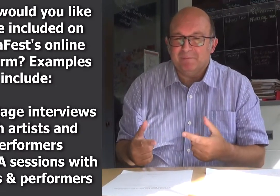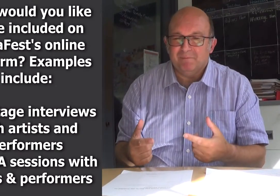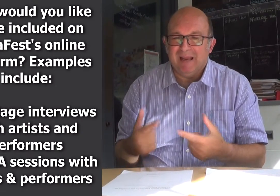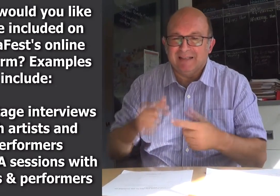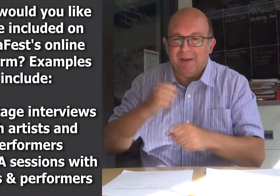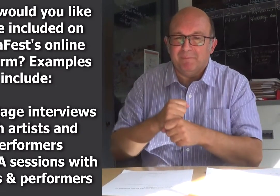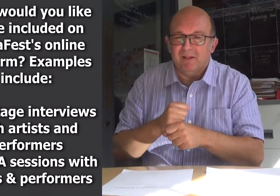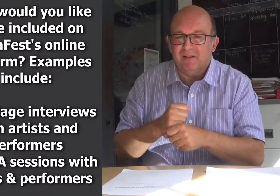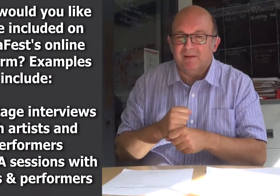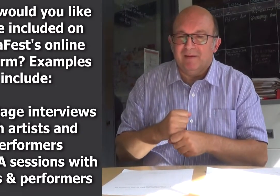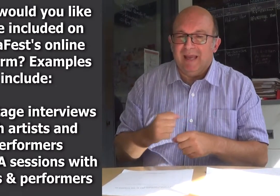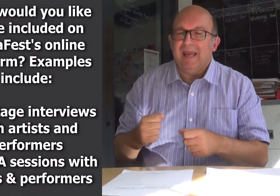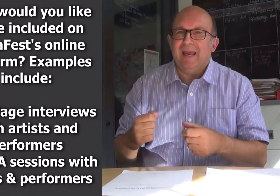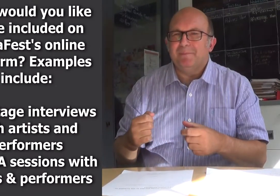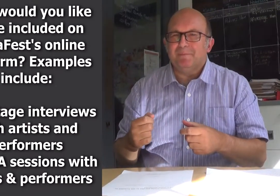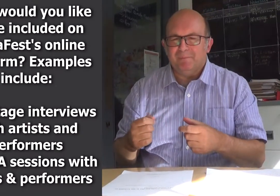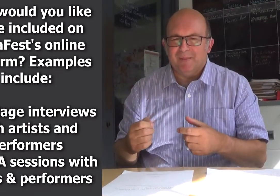them, example,